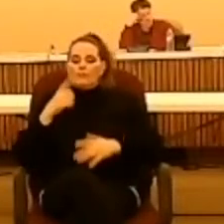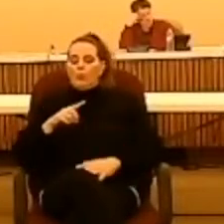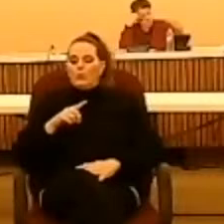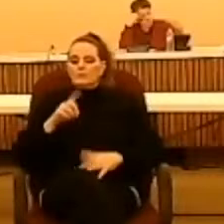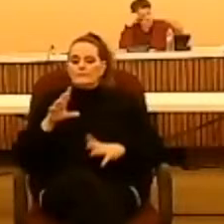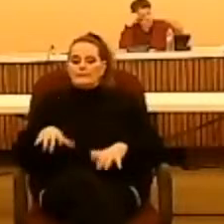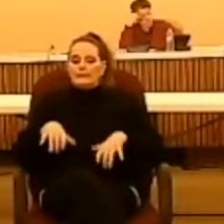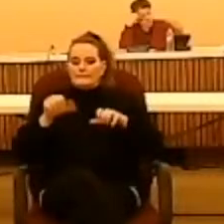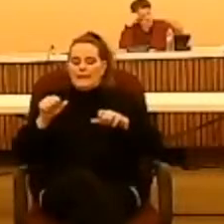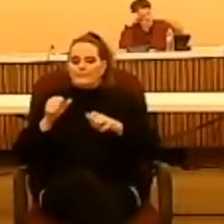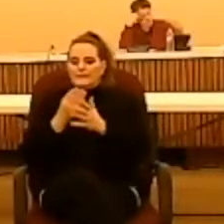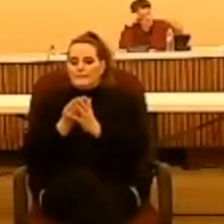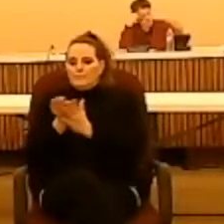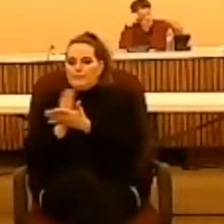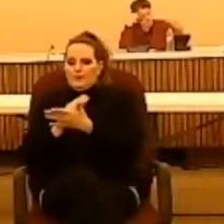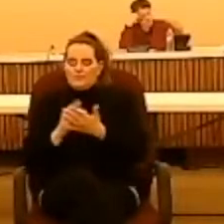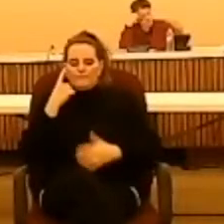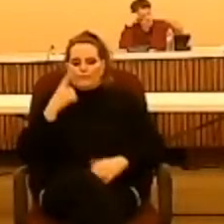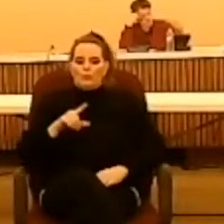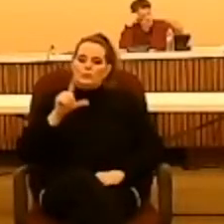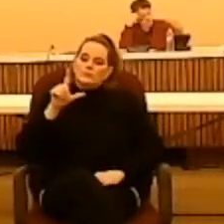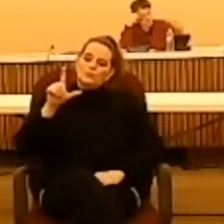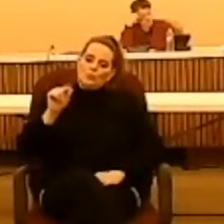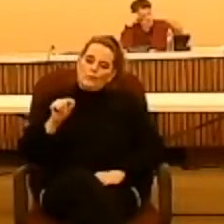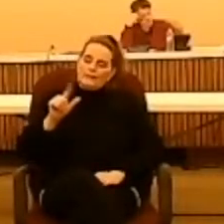Second. Any discussion?